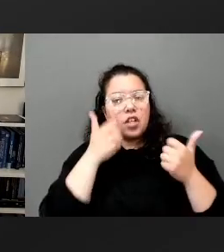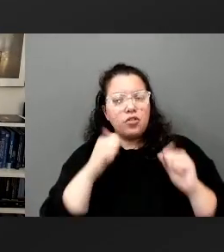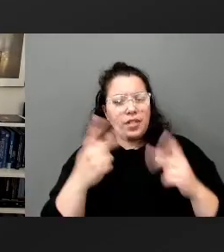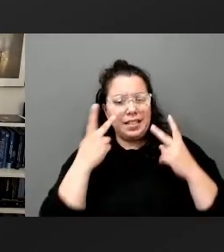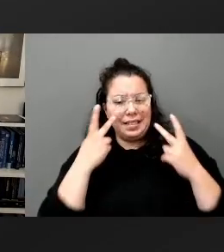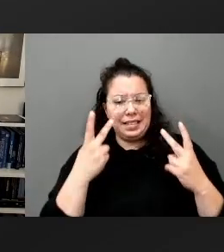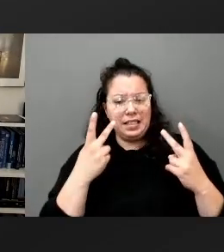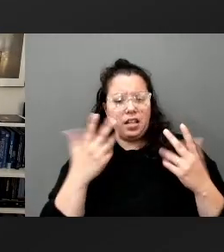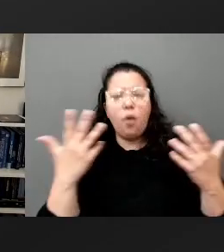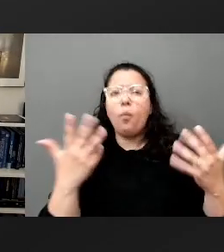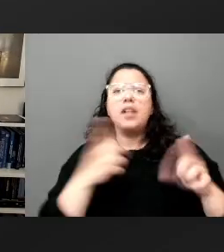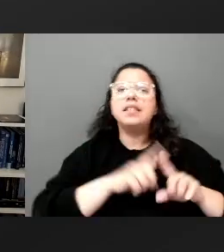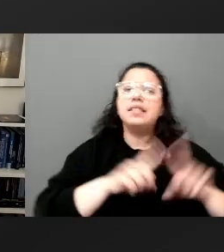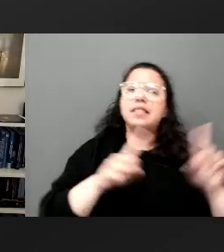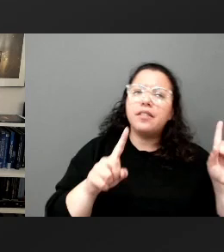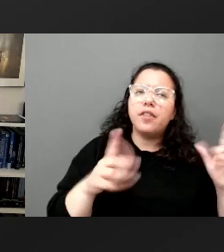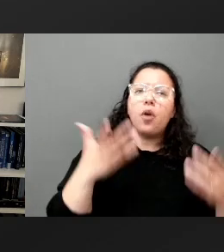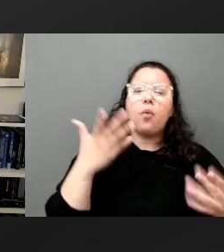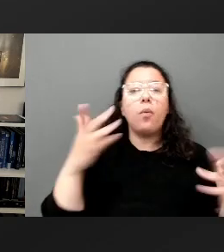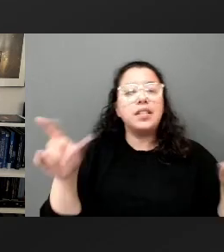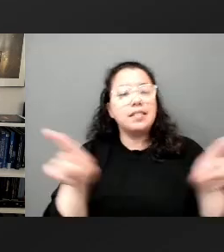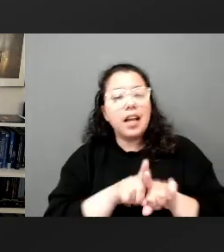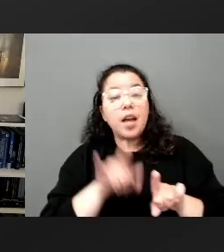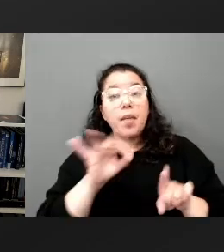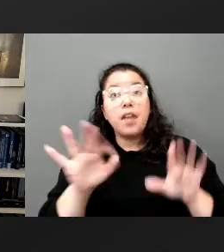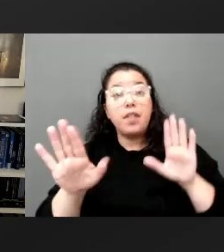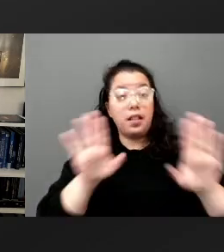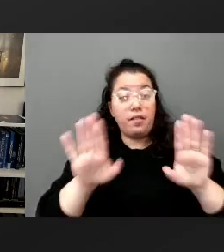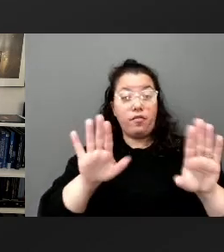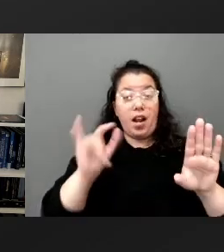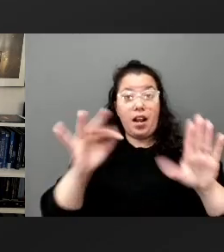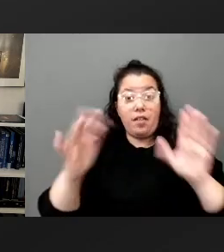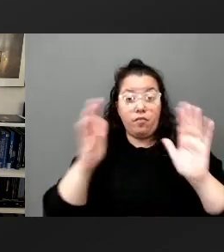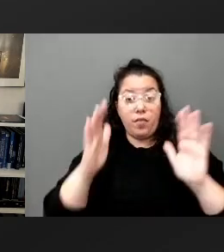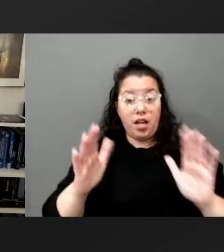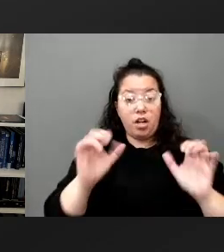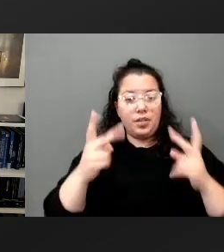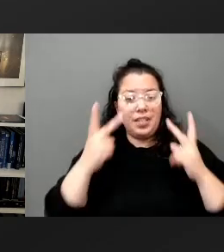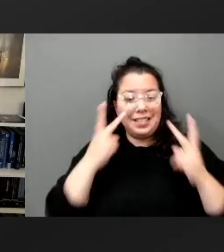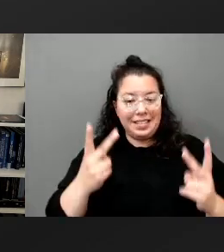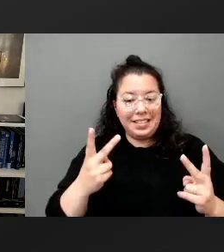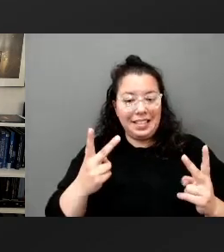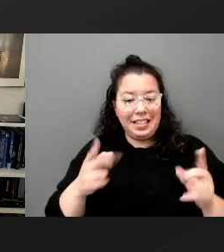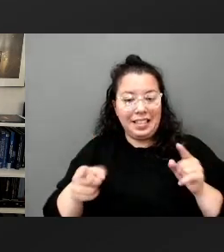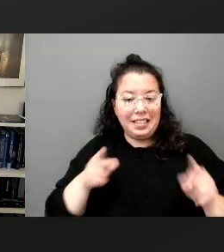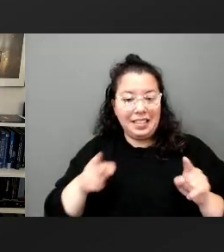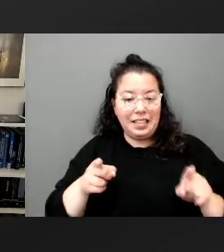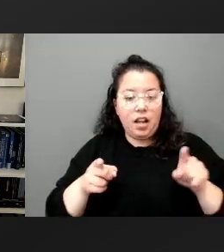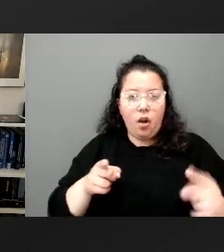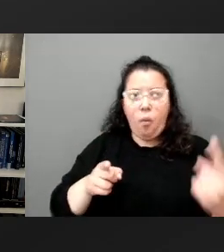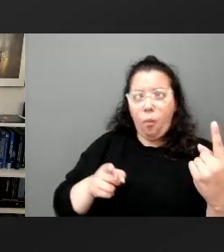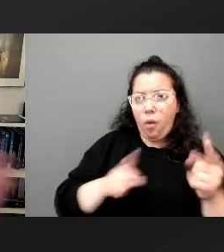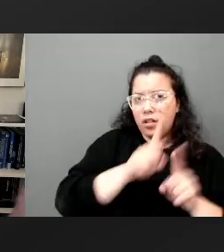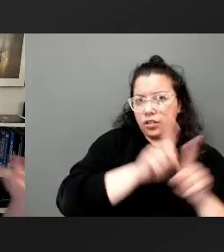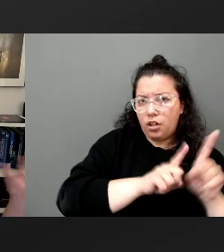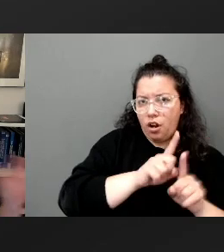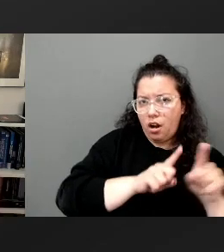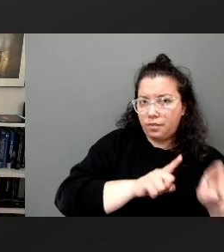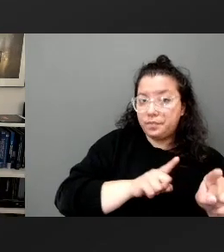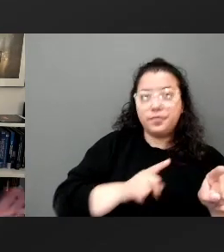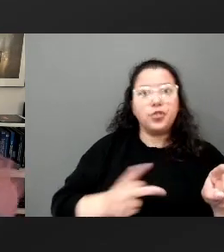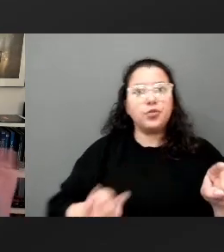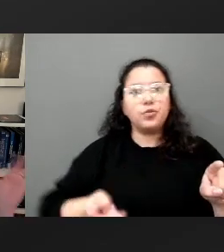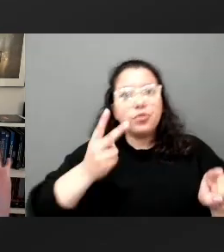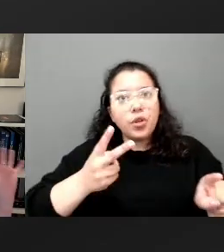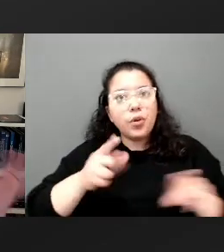in the left and the right, and the binary star in the mirror image on the right hand side. That was just amazing